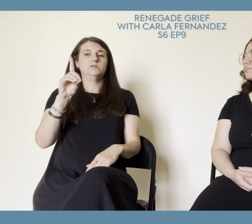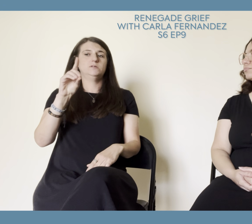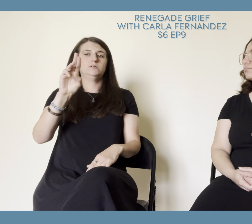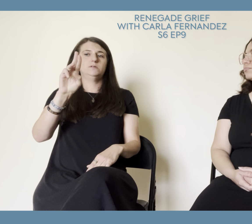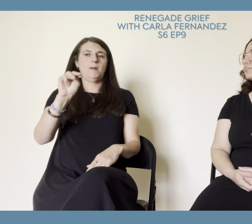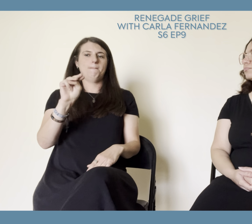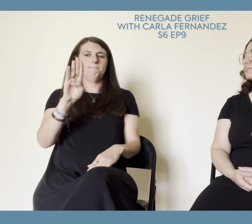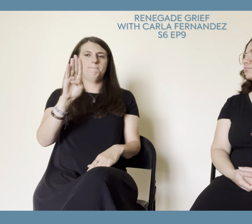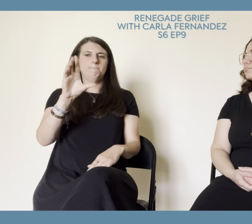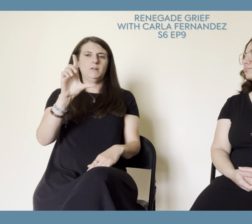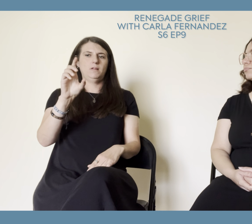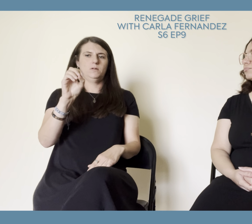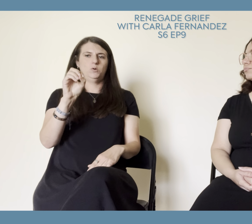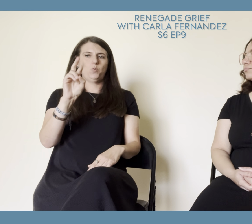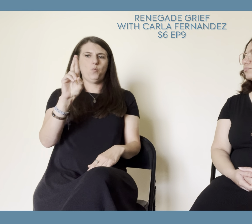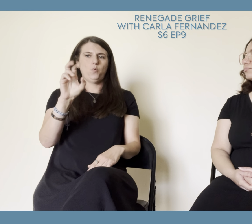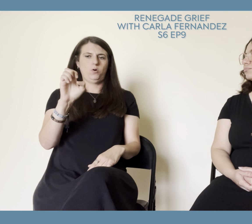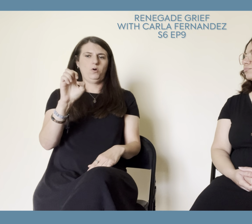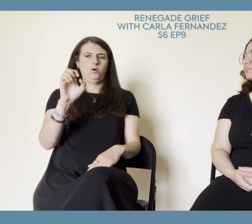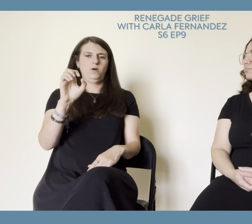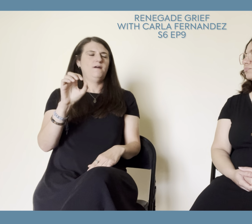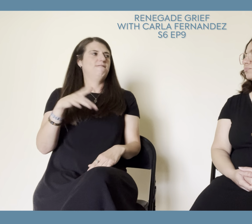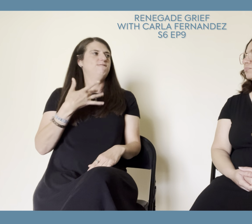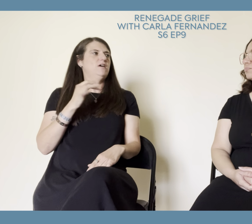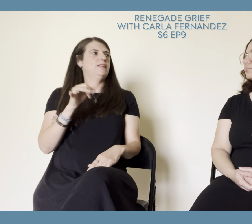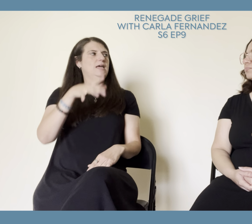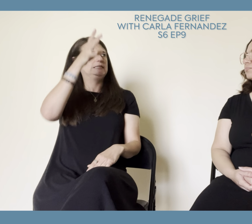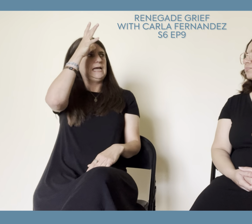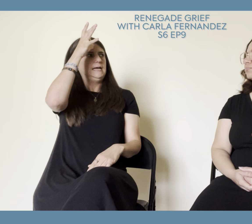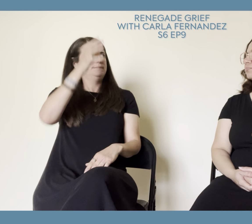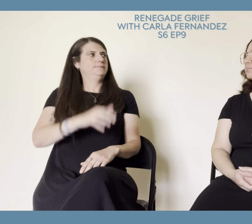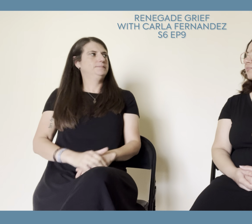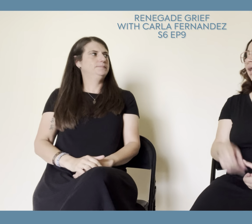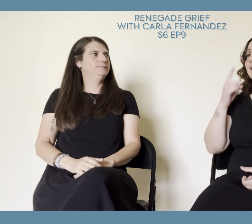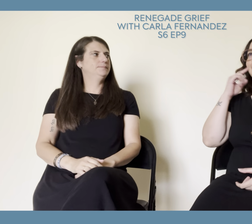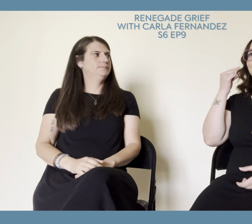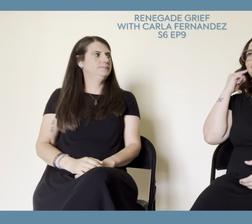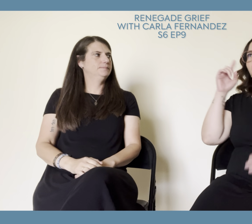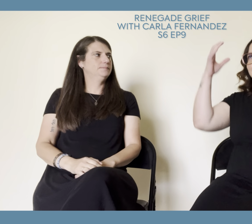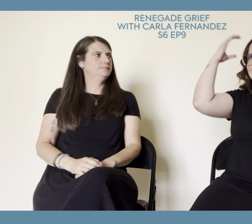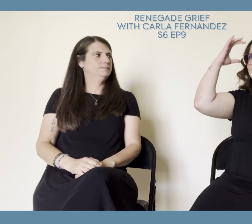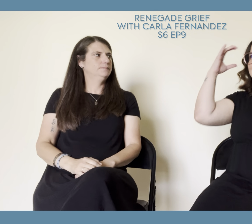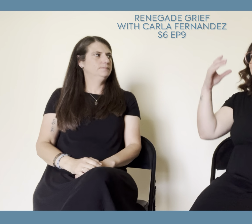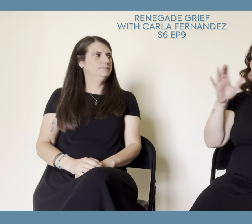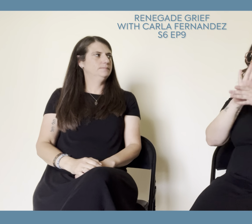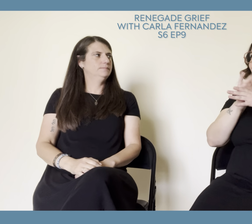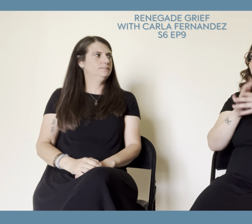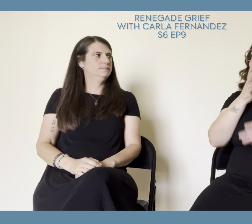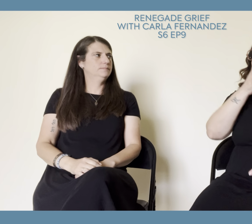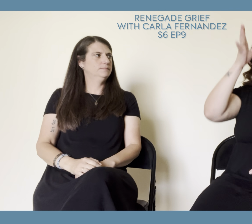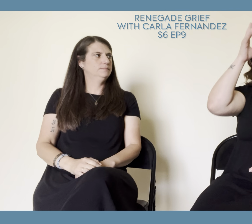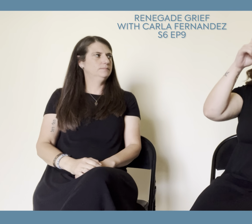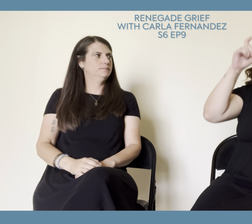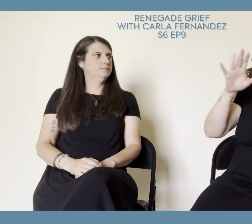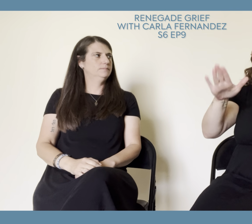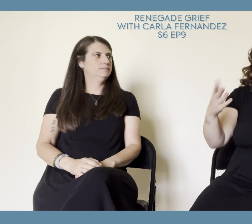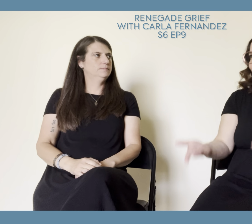I think it's a requirement in Disney movies that they kill off the parents before anything happens in the plot. The parents have to die. Apparently,